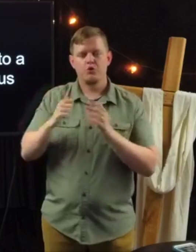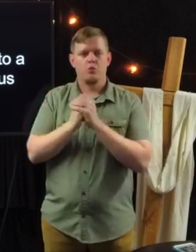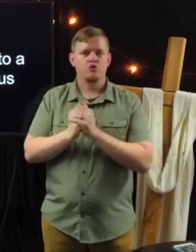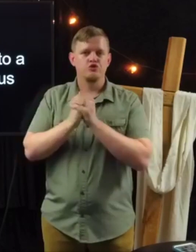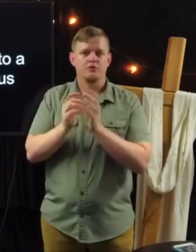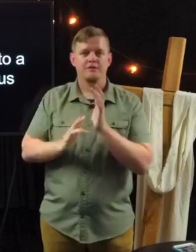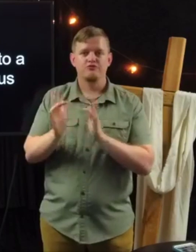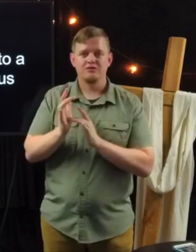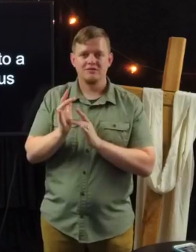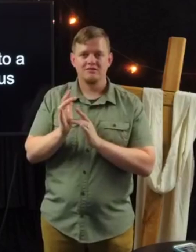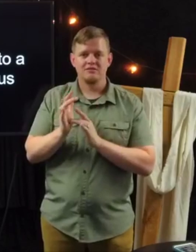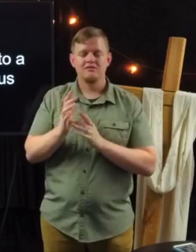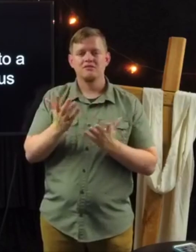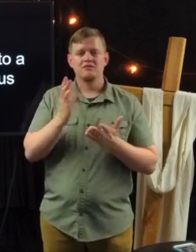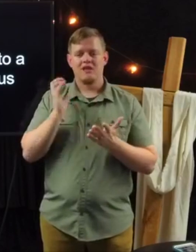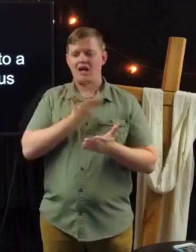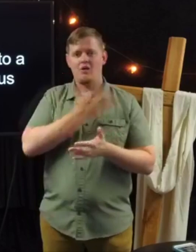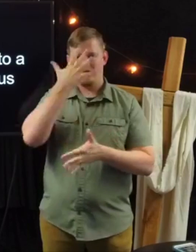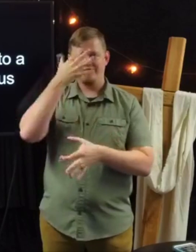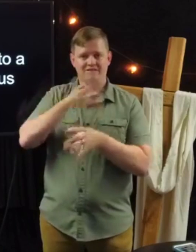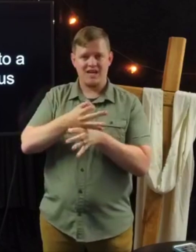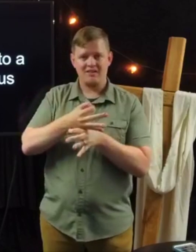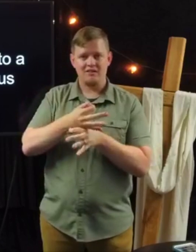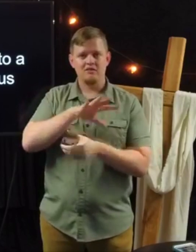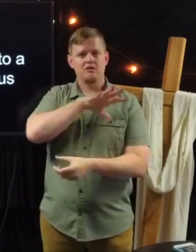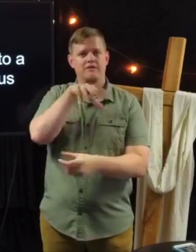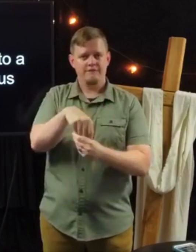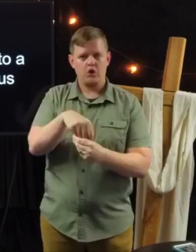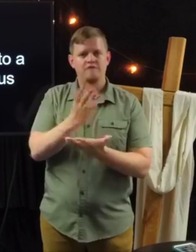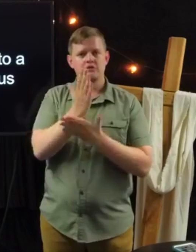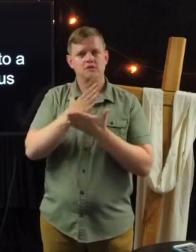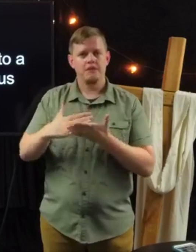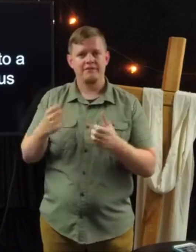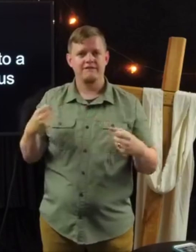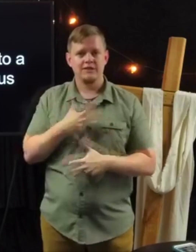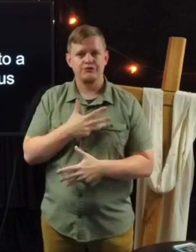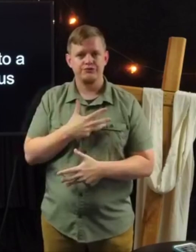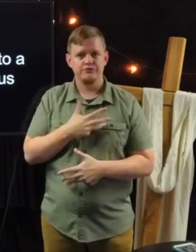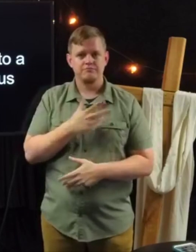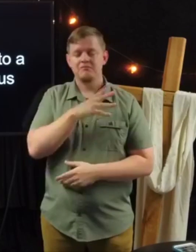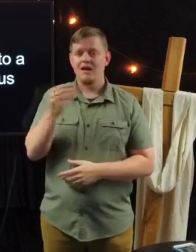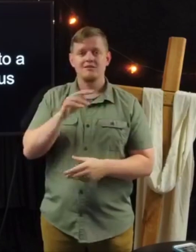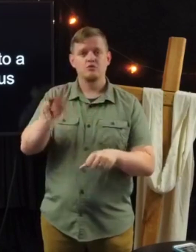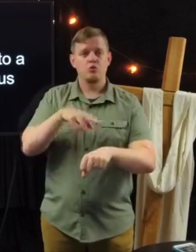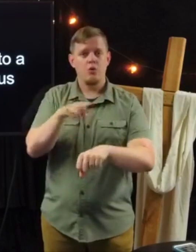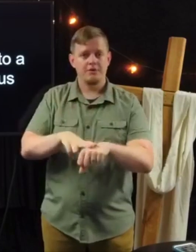a deeper worship of Jesus. Our faith involves some fear, and that